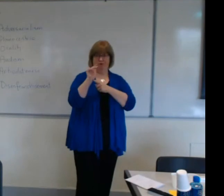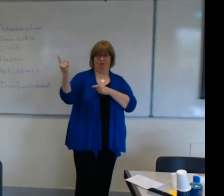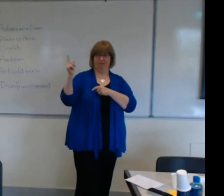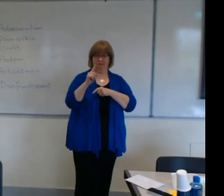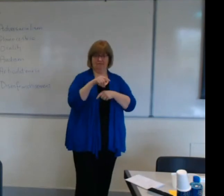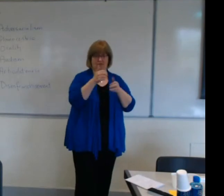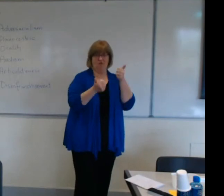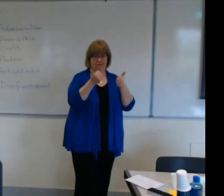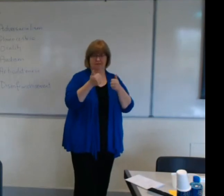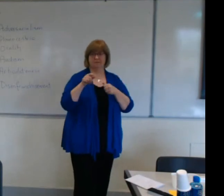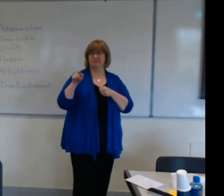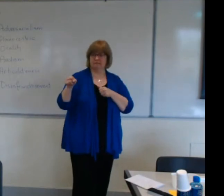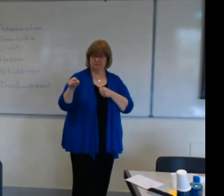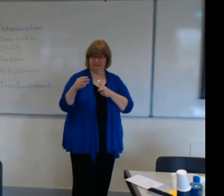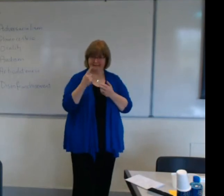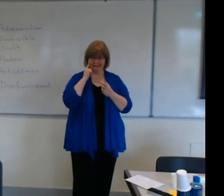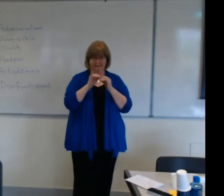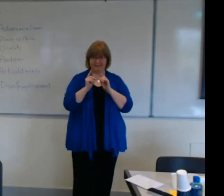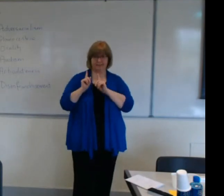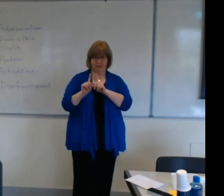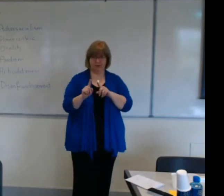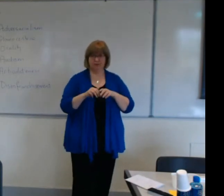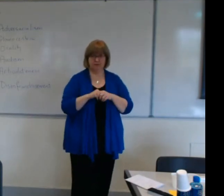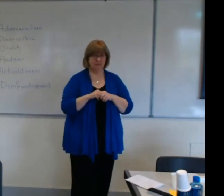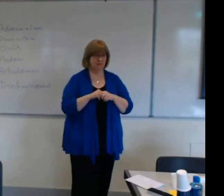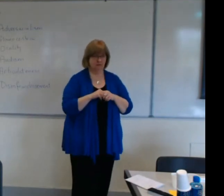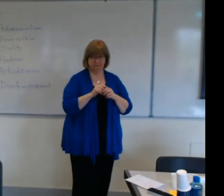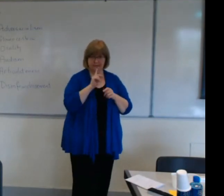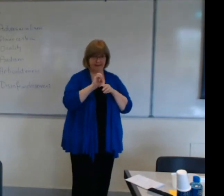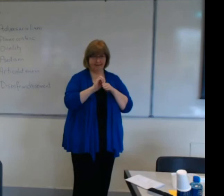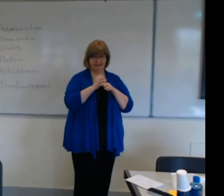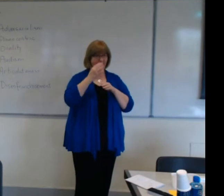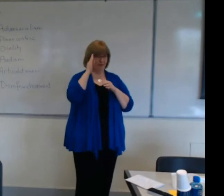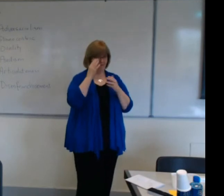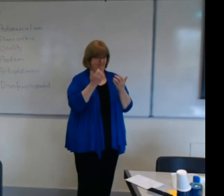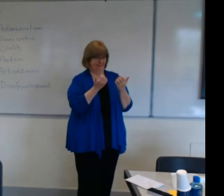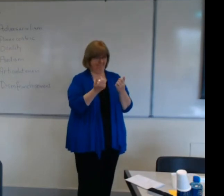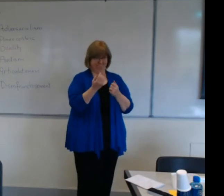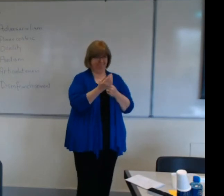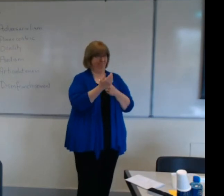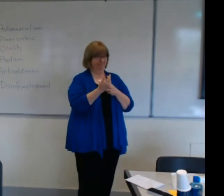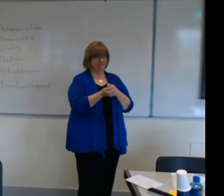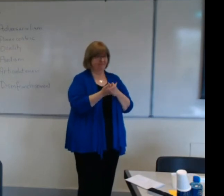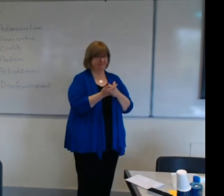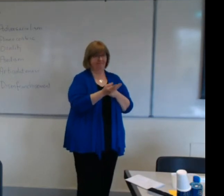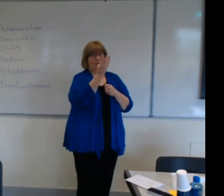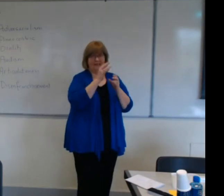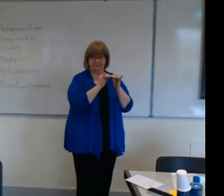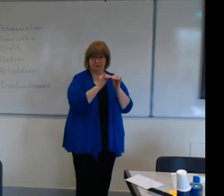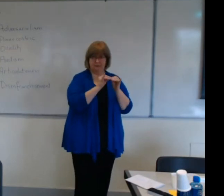now becoming more widespread with the use of deaf interpreters. In Ireland, we only have, I would say,